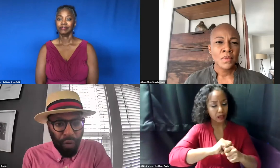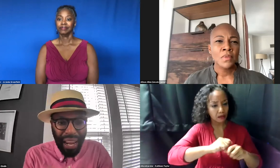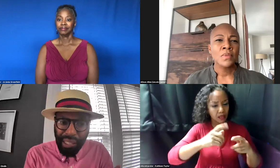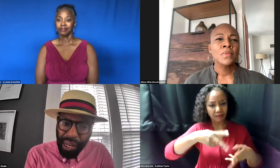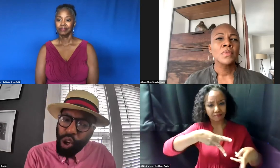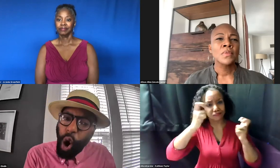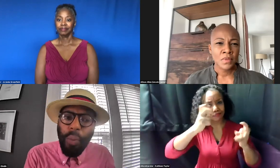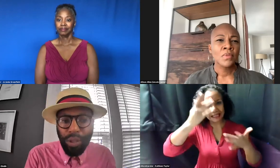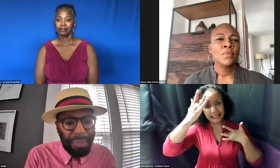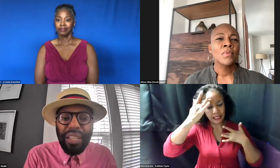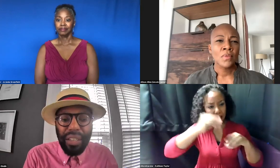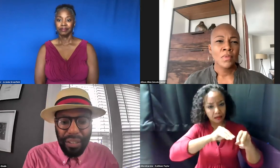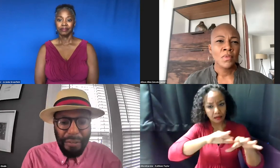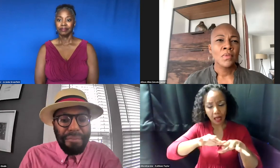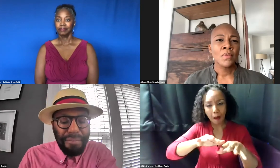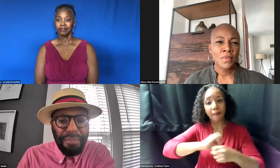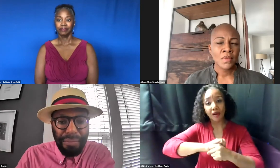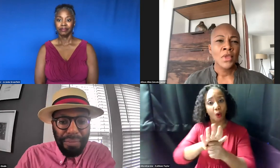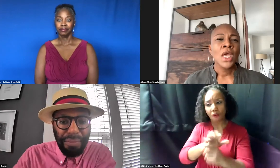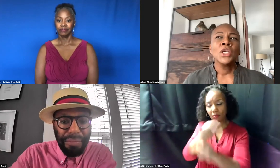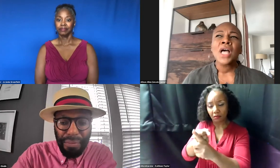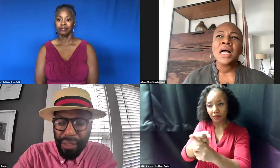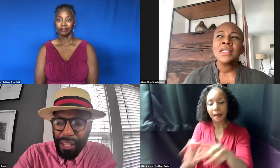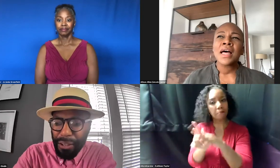emergence of COVID-19, it was almost immediate.